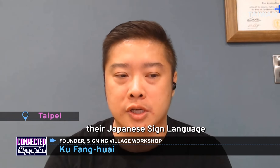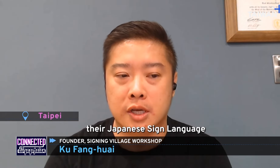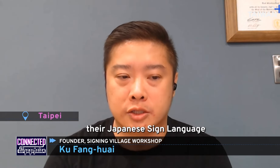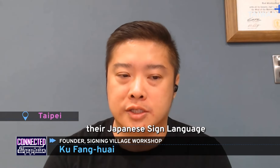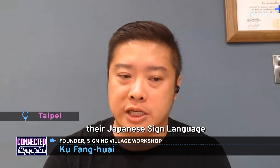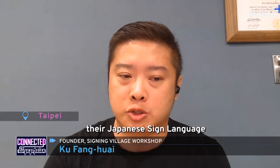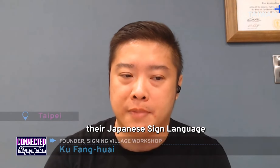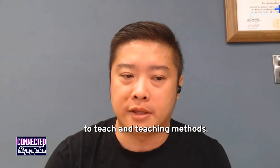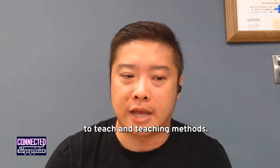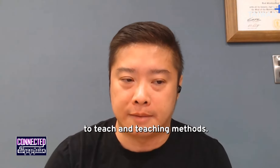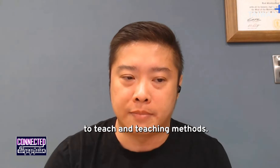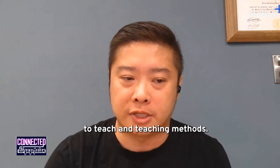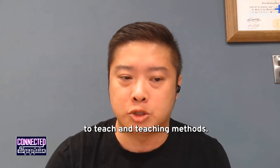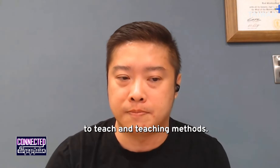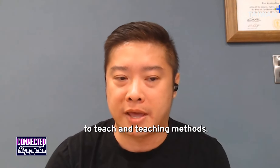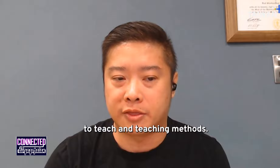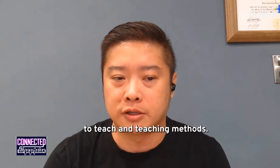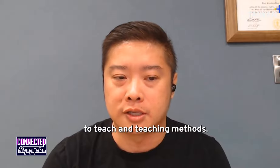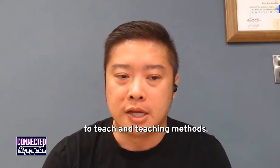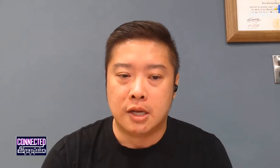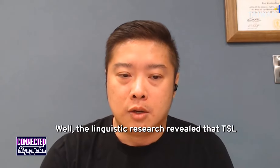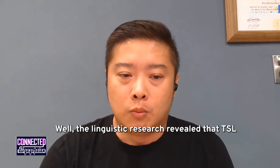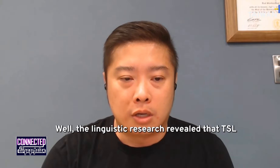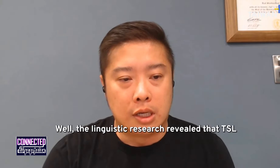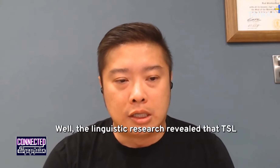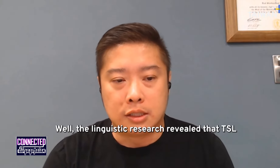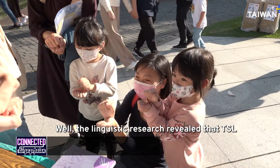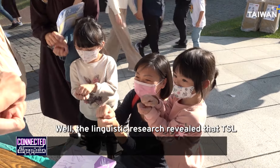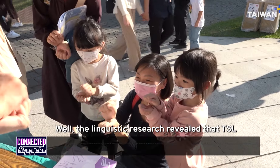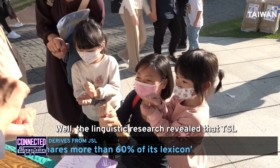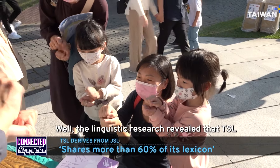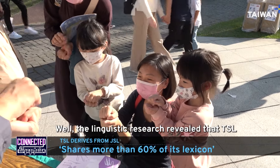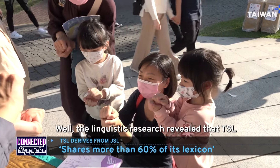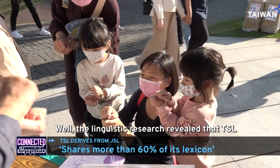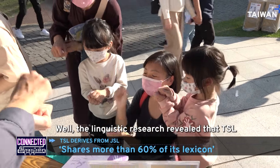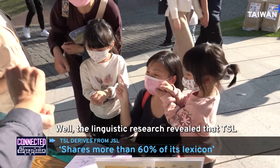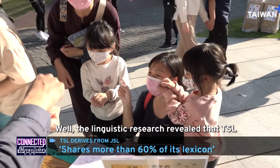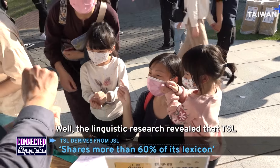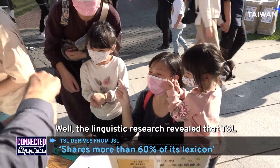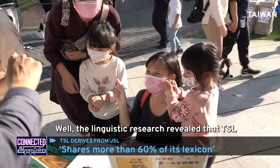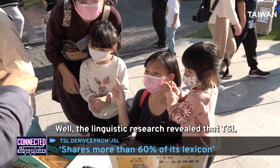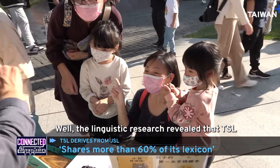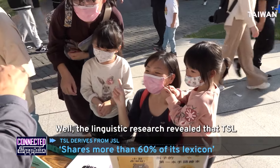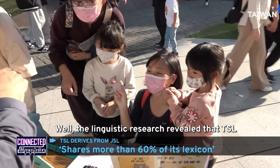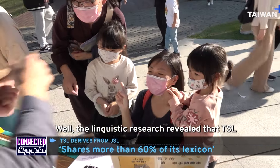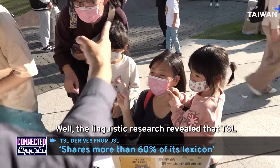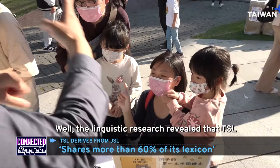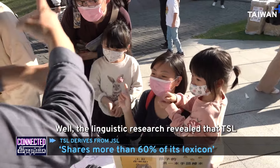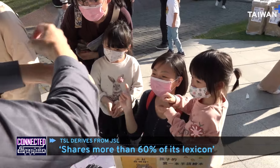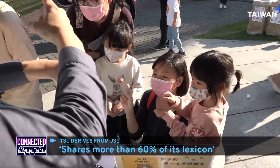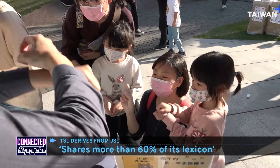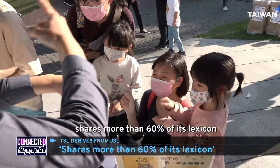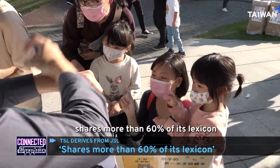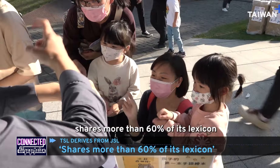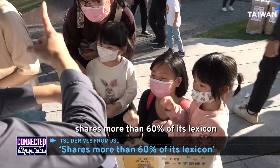to teaching method. Well, the linguistic research revealed that TSL shares more